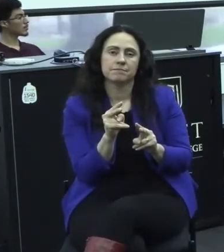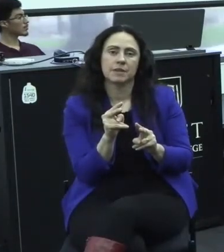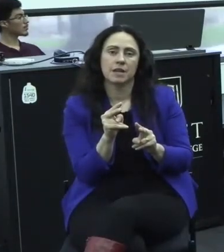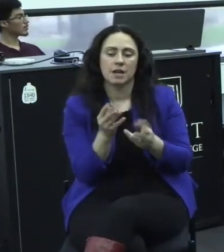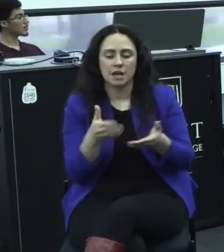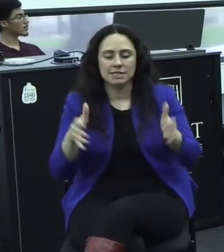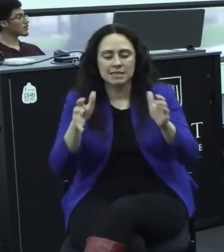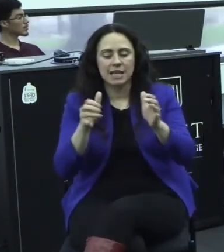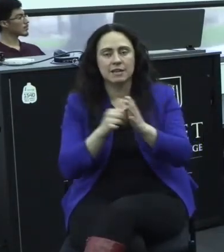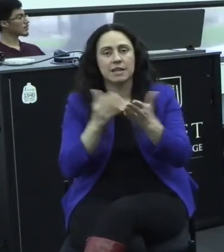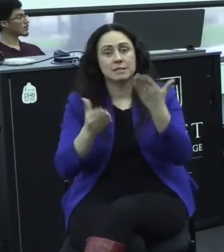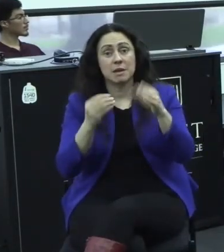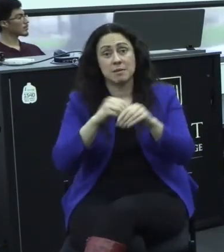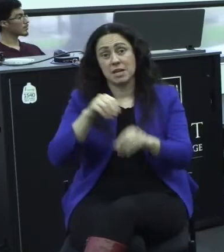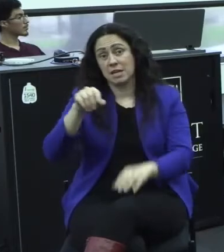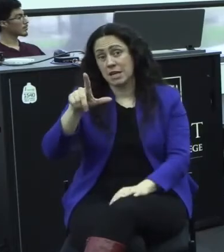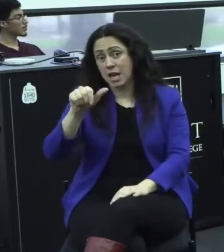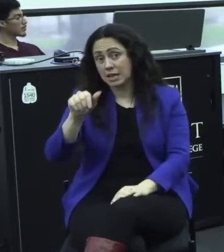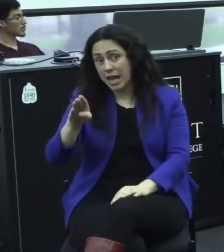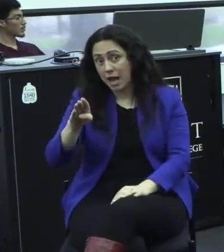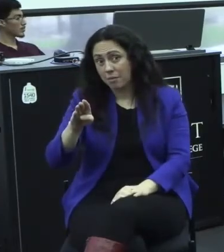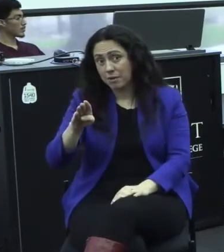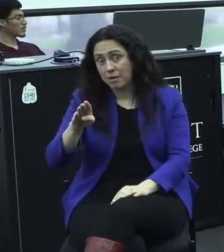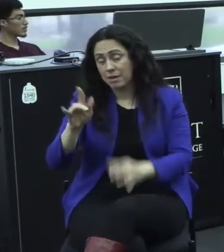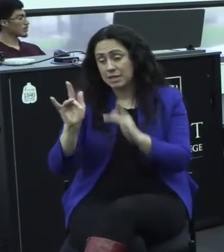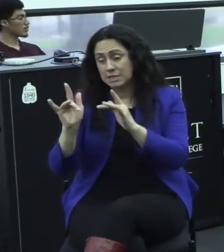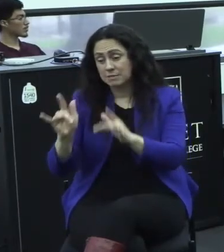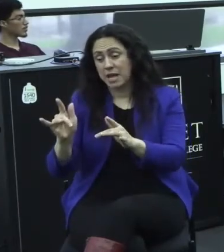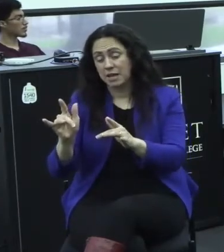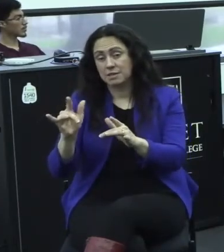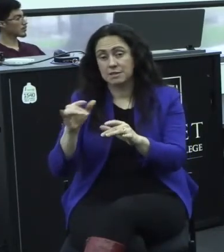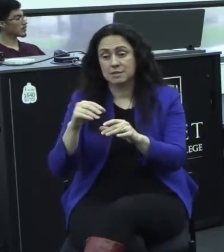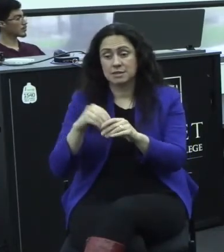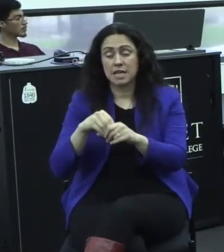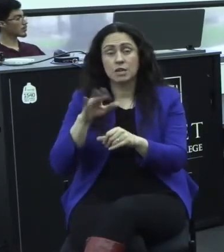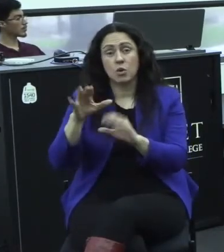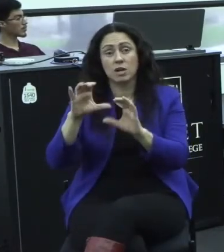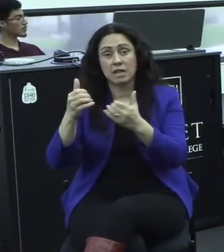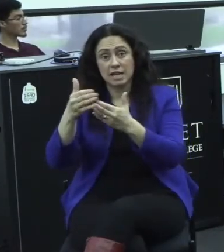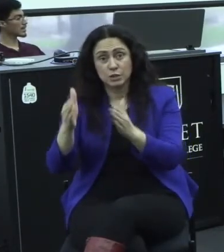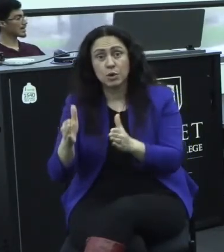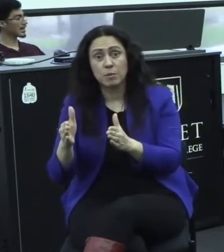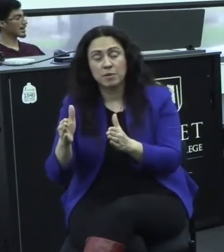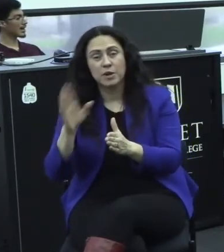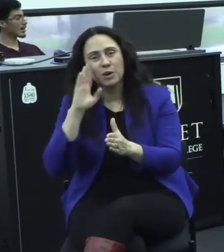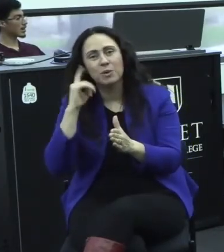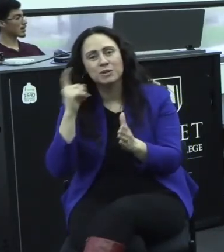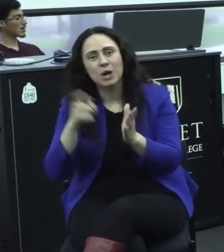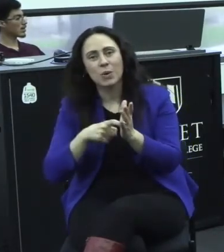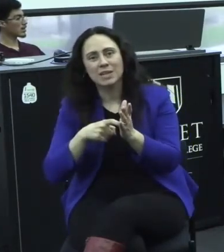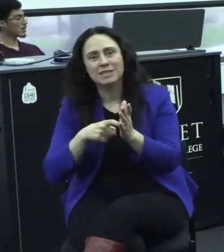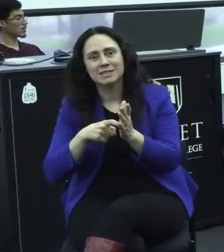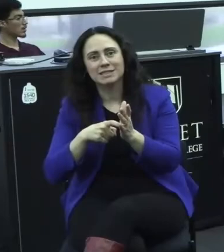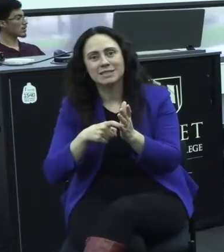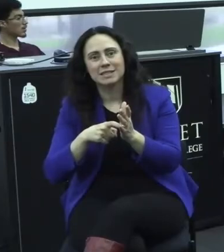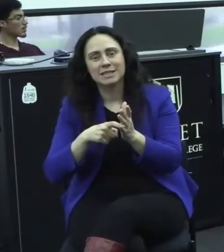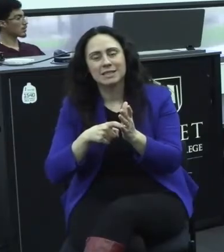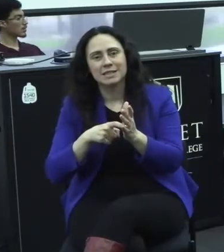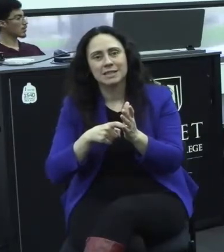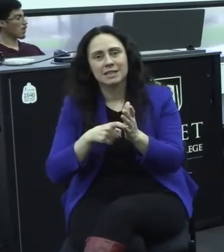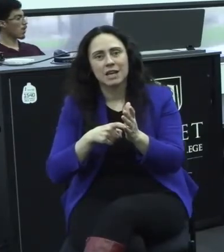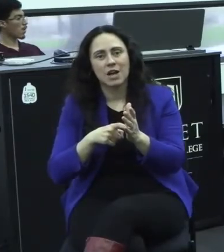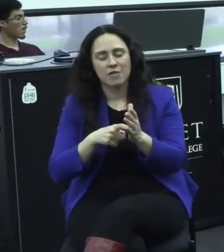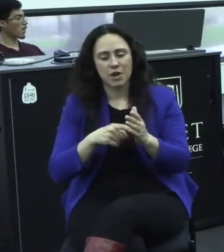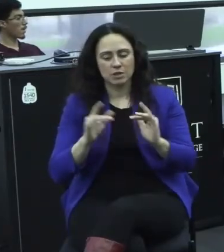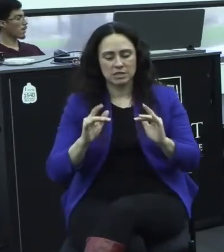that's maybe in a lab space in your classroom, you'll notice that there is a recessed knee